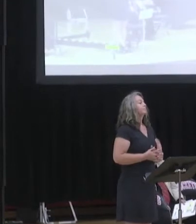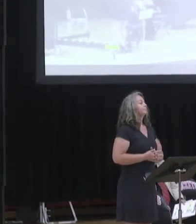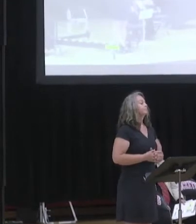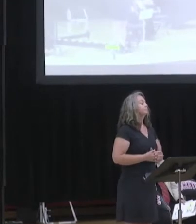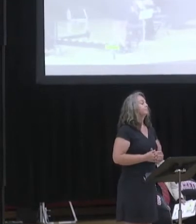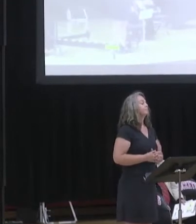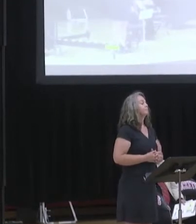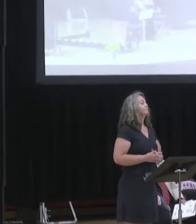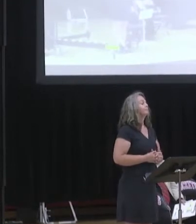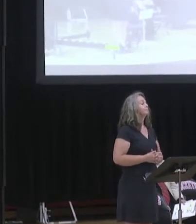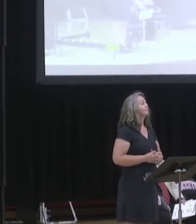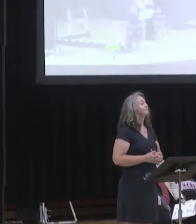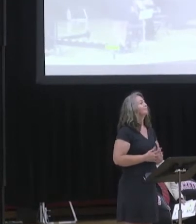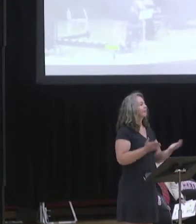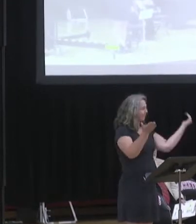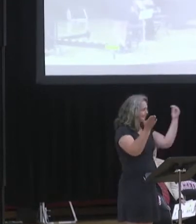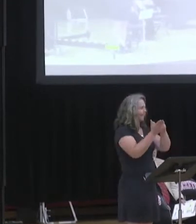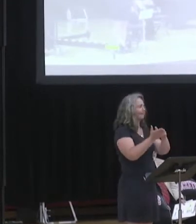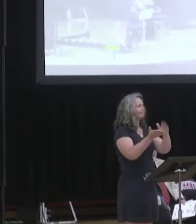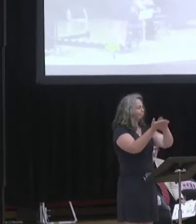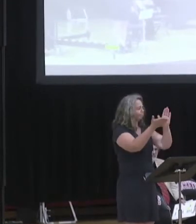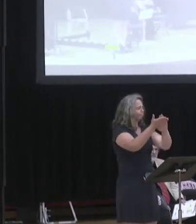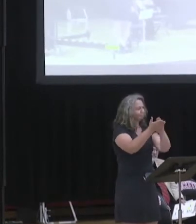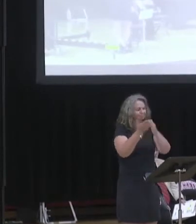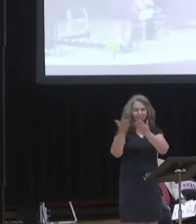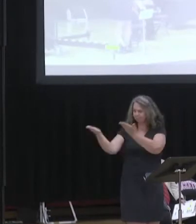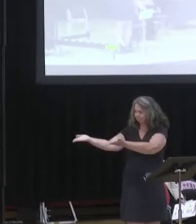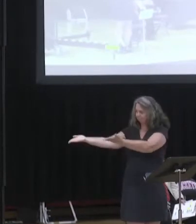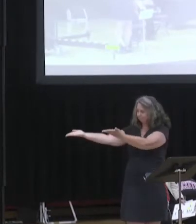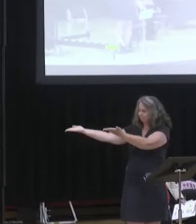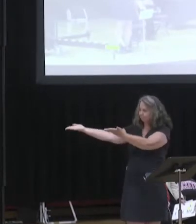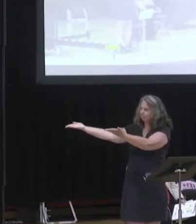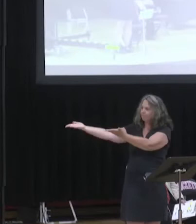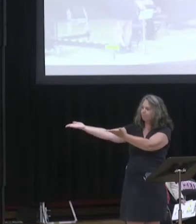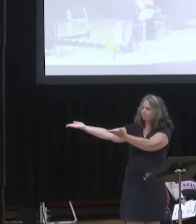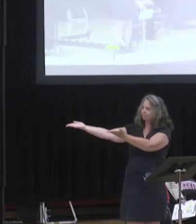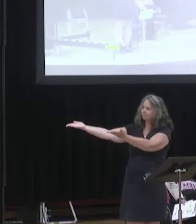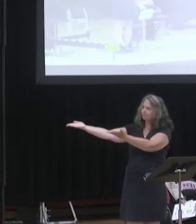How about one more round of applause for our JM Orchestra?